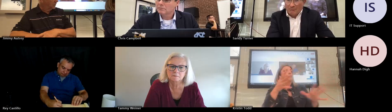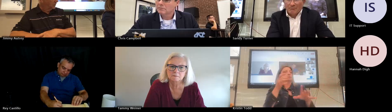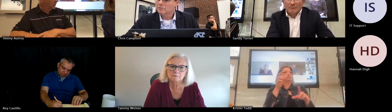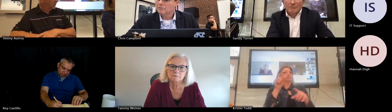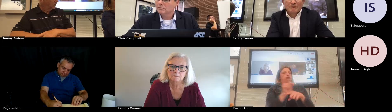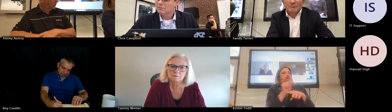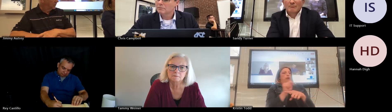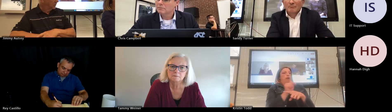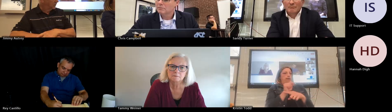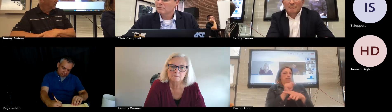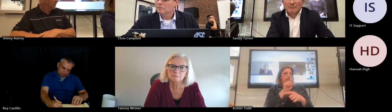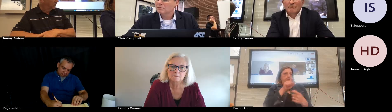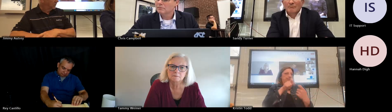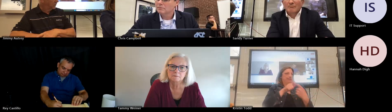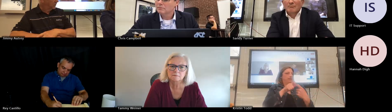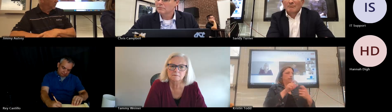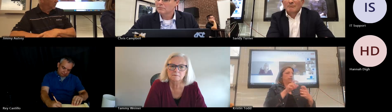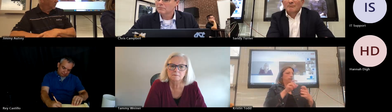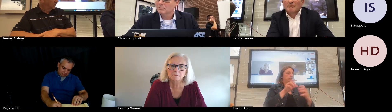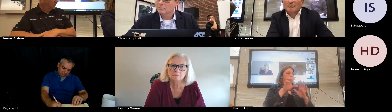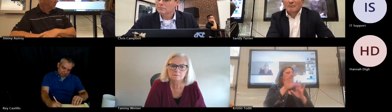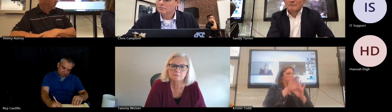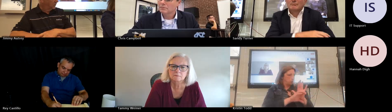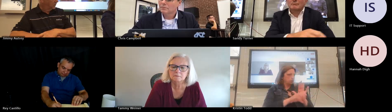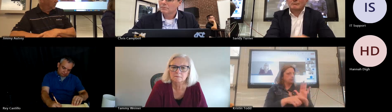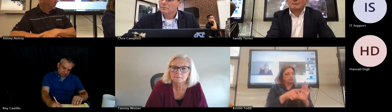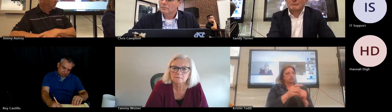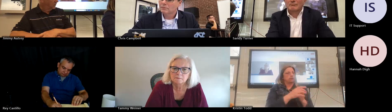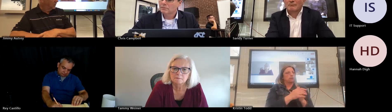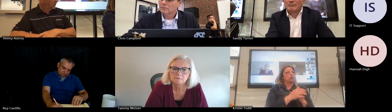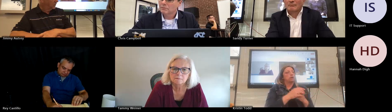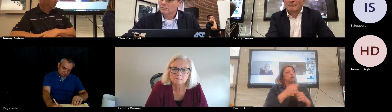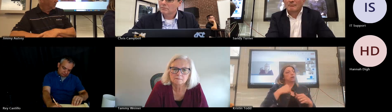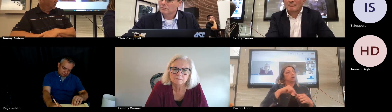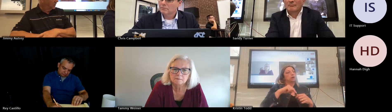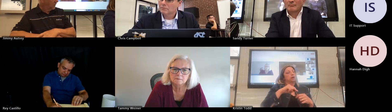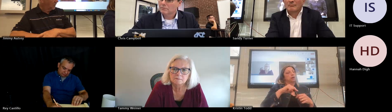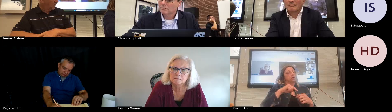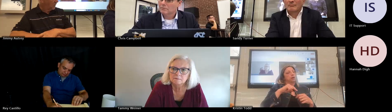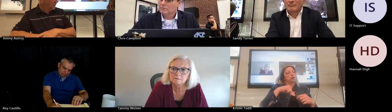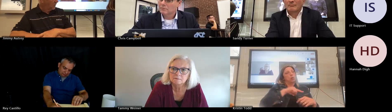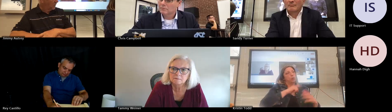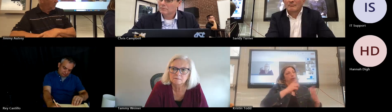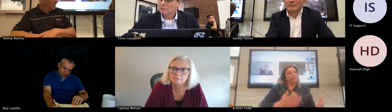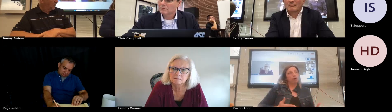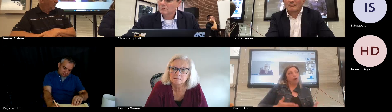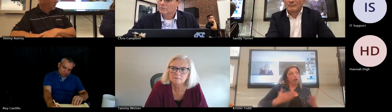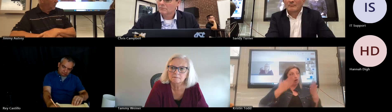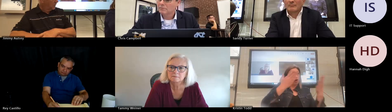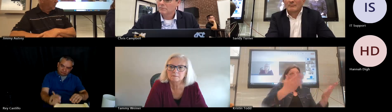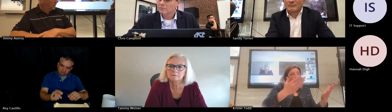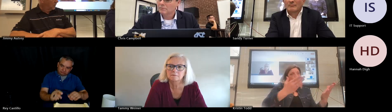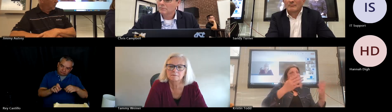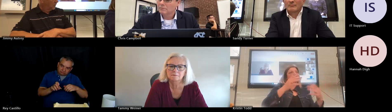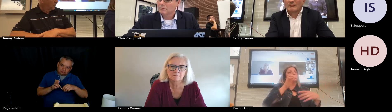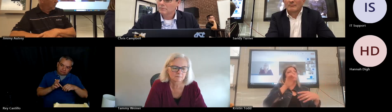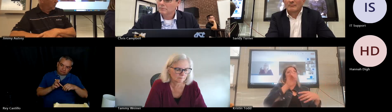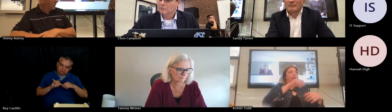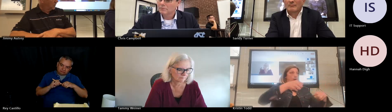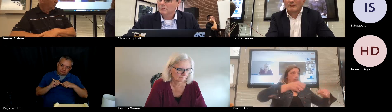that have been trained in specific curriculum. And we